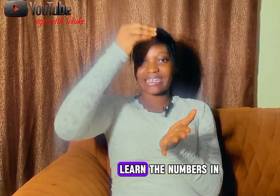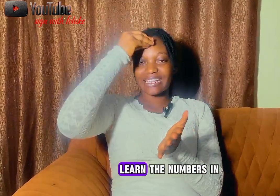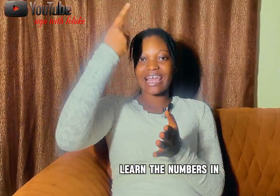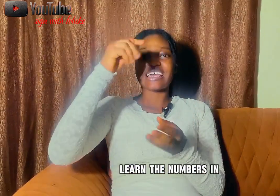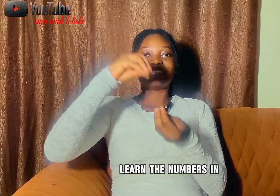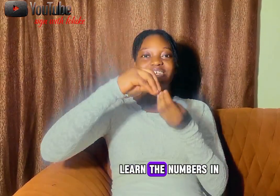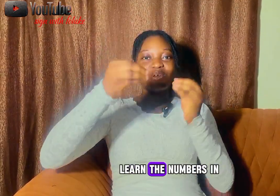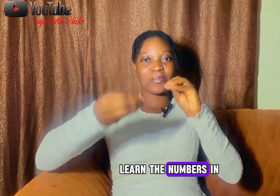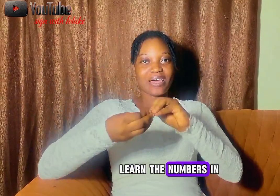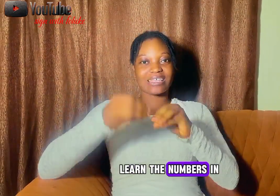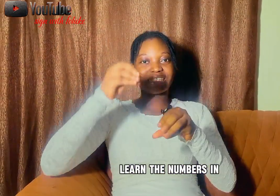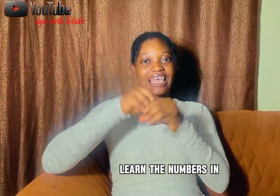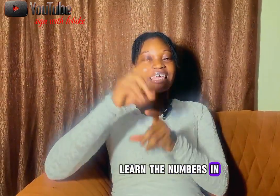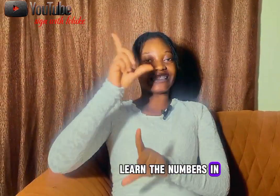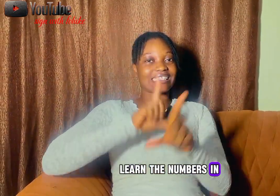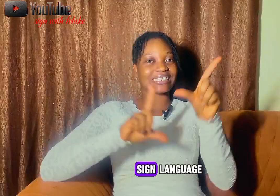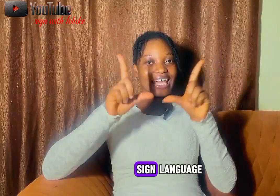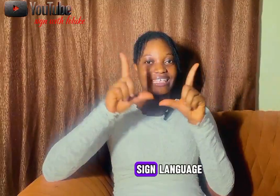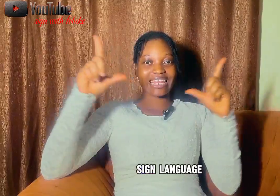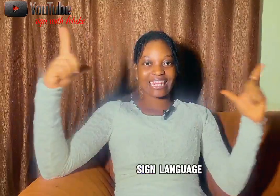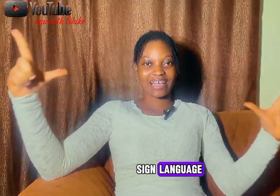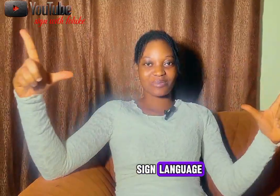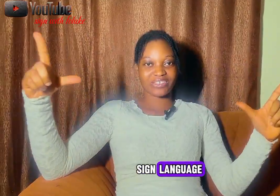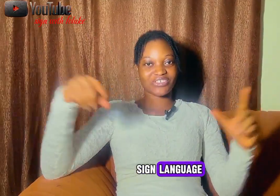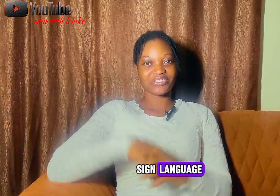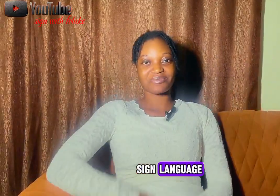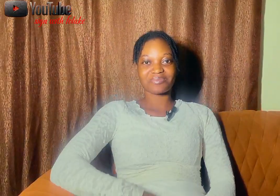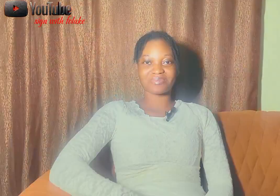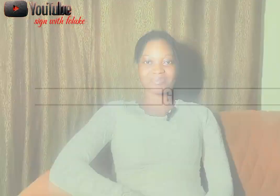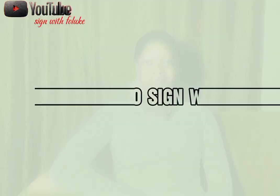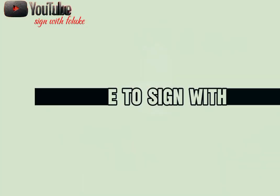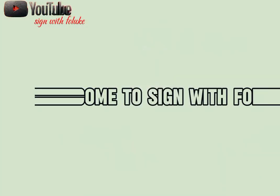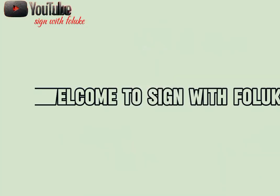learn the numbers in sign language.